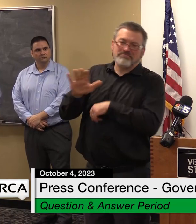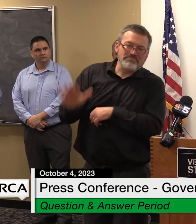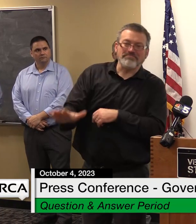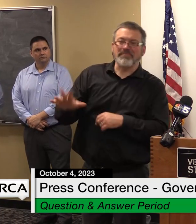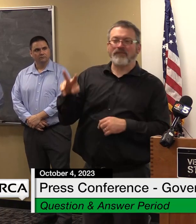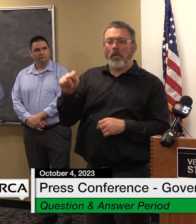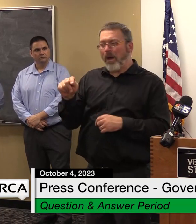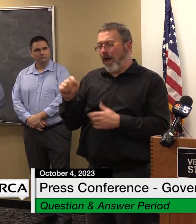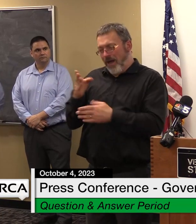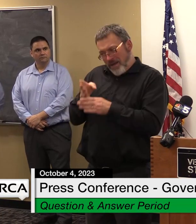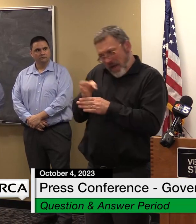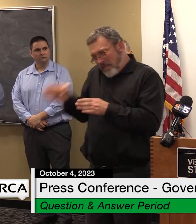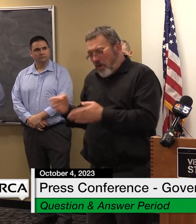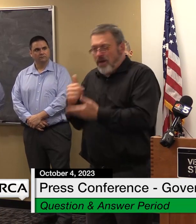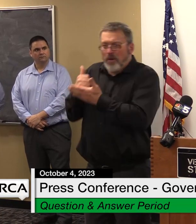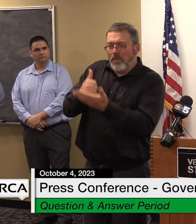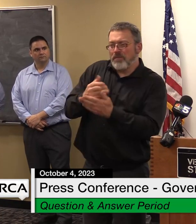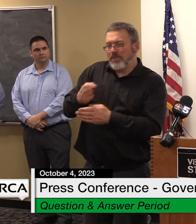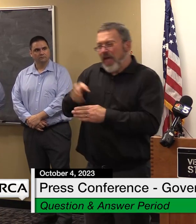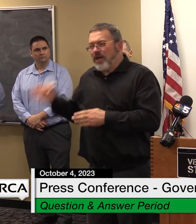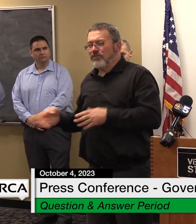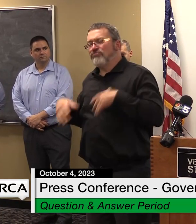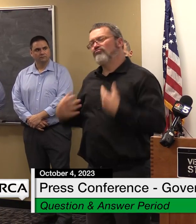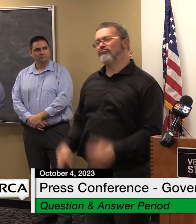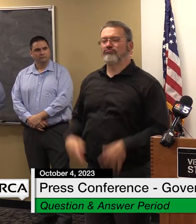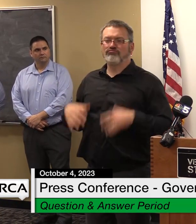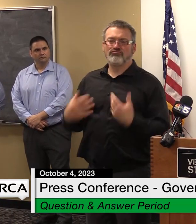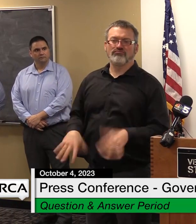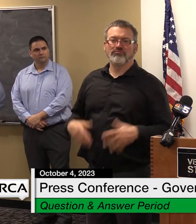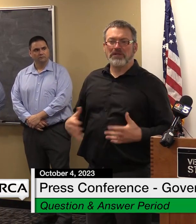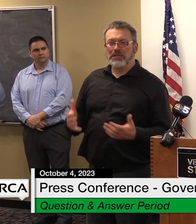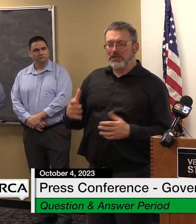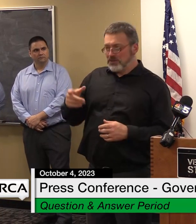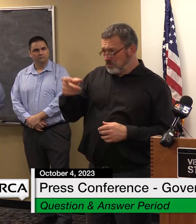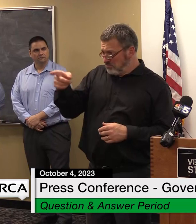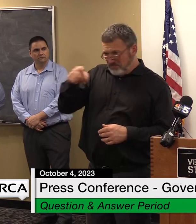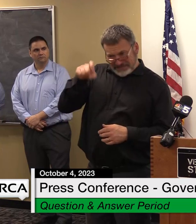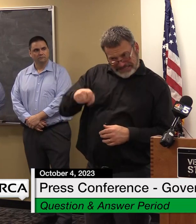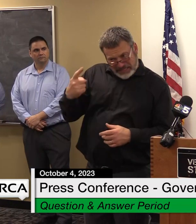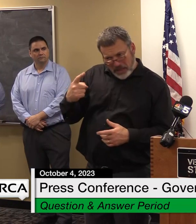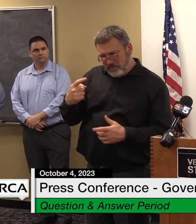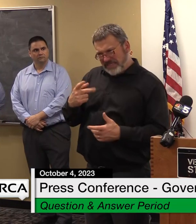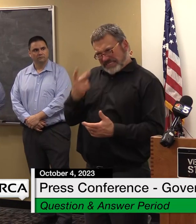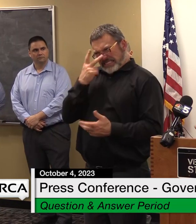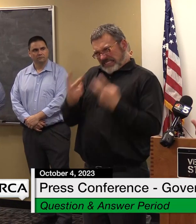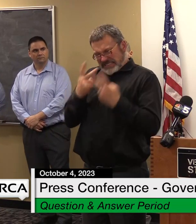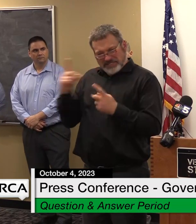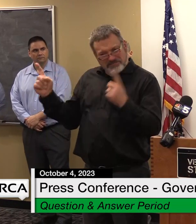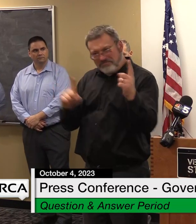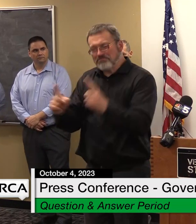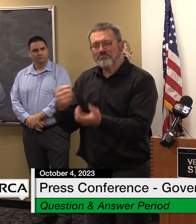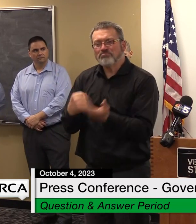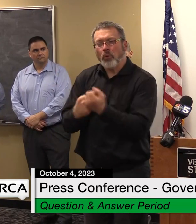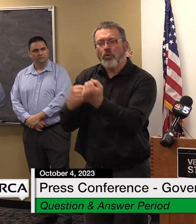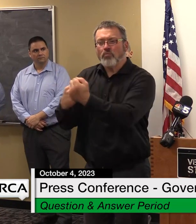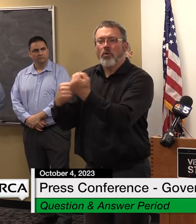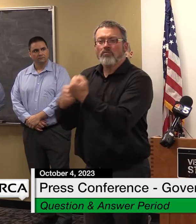of those who need us at that time. And we've proven it time and time again, whether it's Irene or